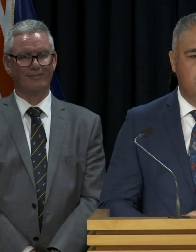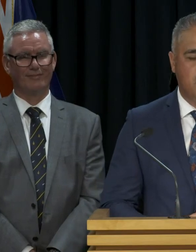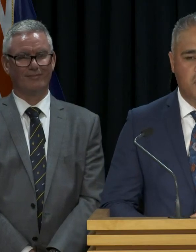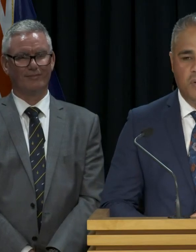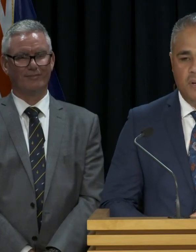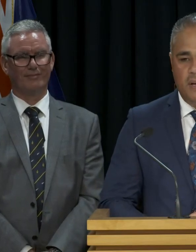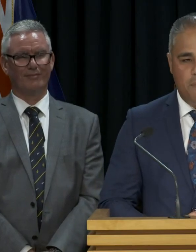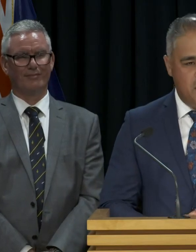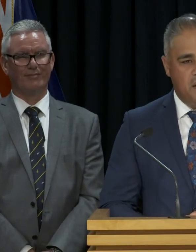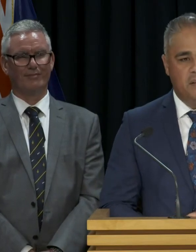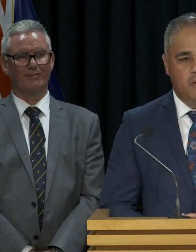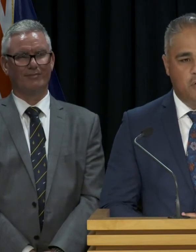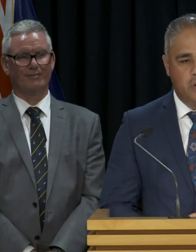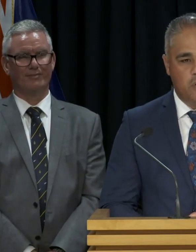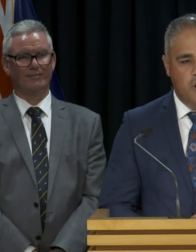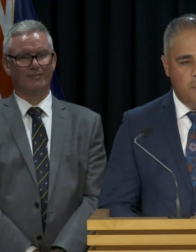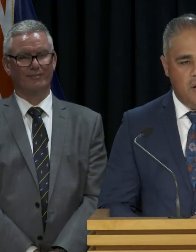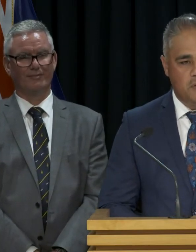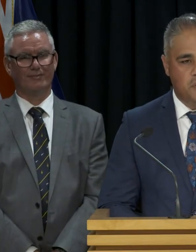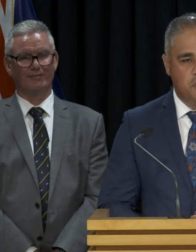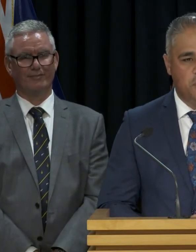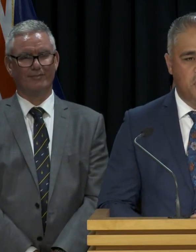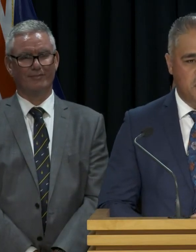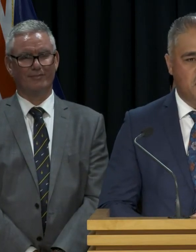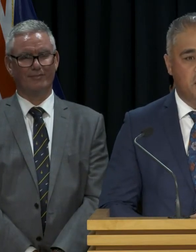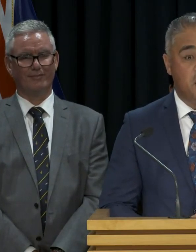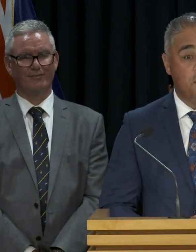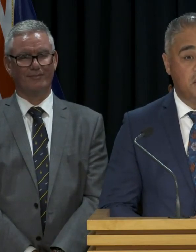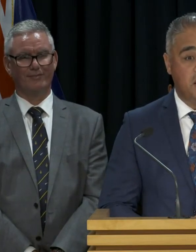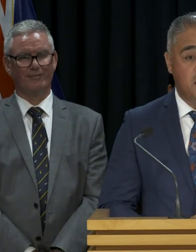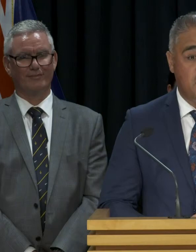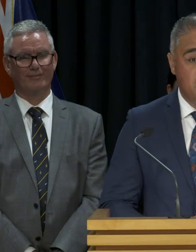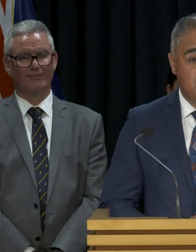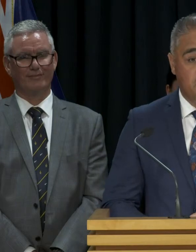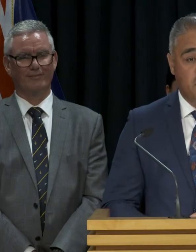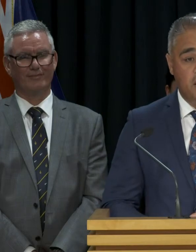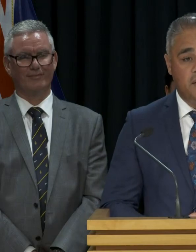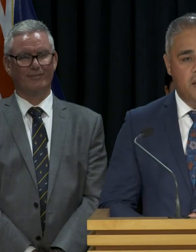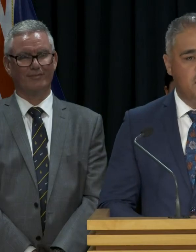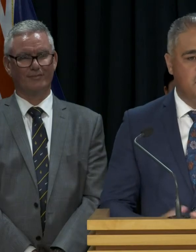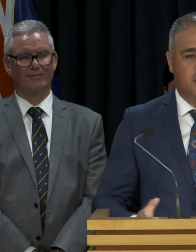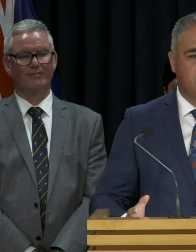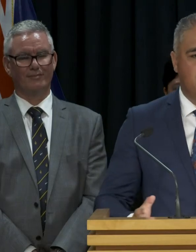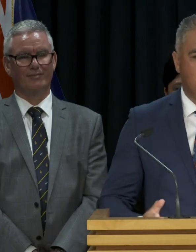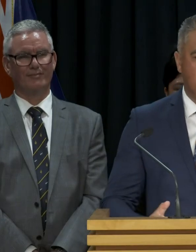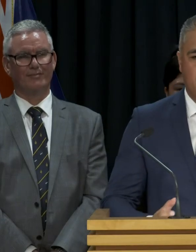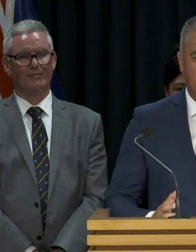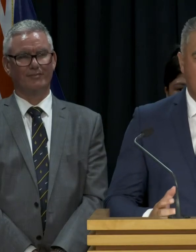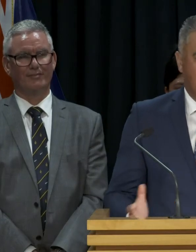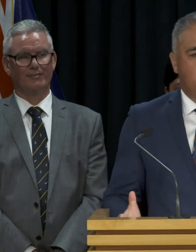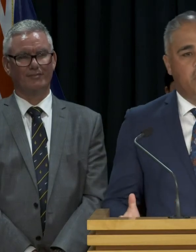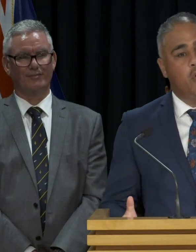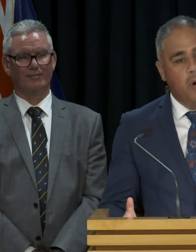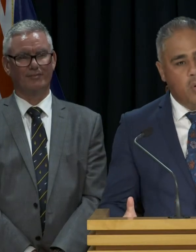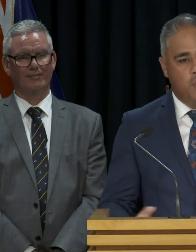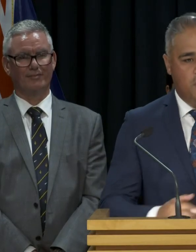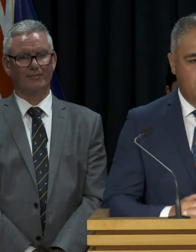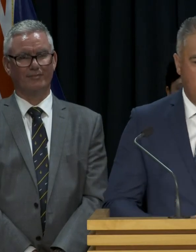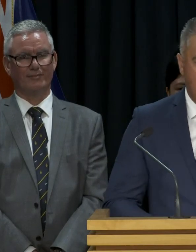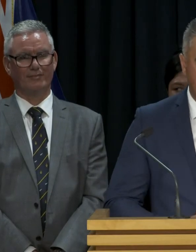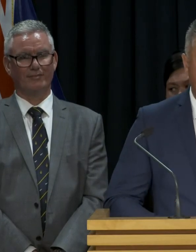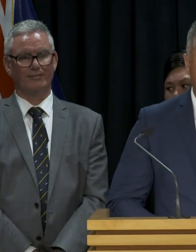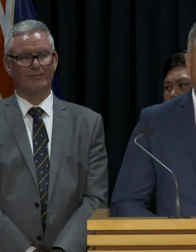kaua tātou e mea nei te kōrero o ngā mātua tūpuna kia karanga mate, ne? Kia whakarite hia I tētahi ope mo te kore